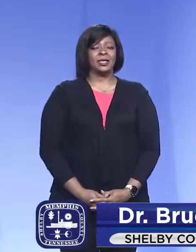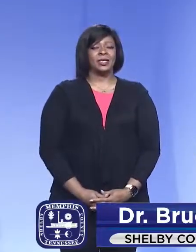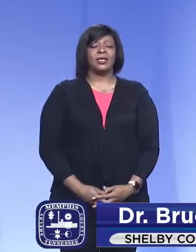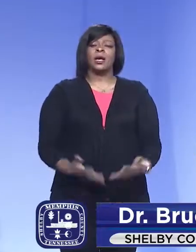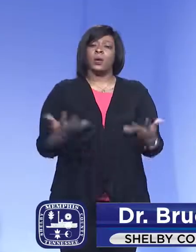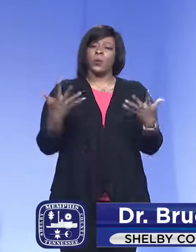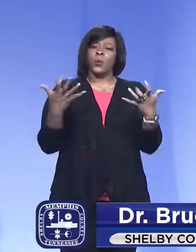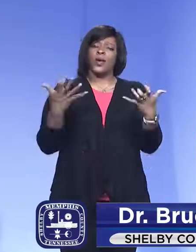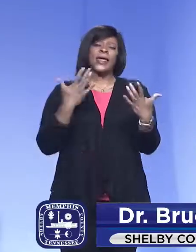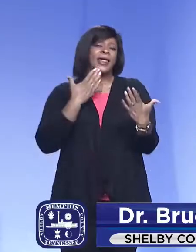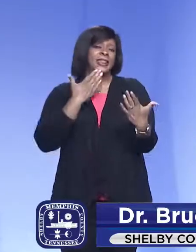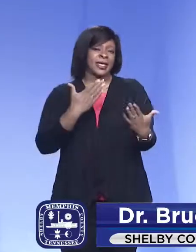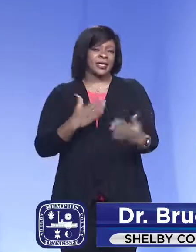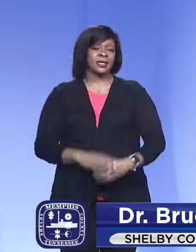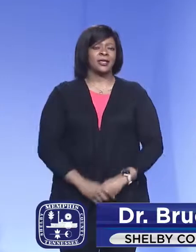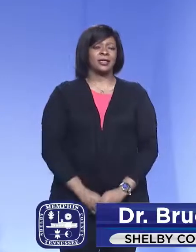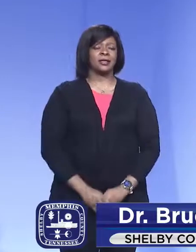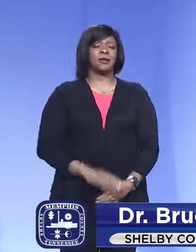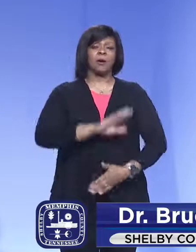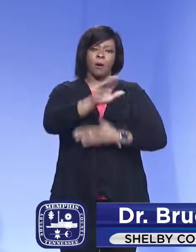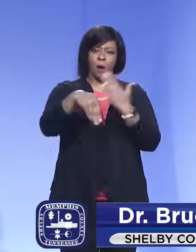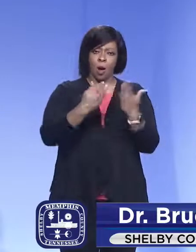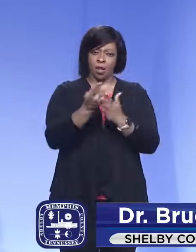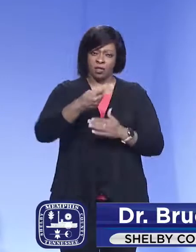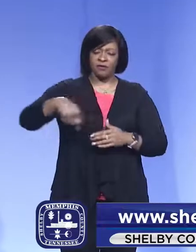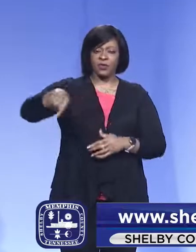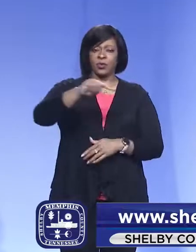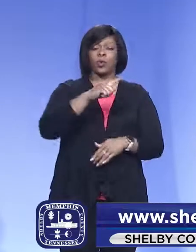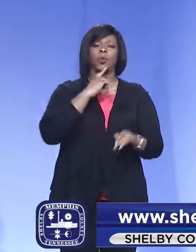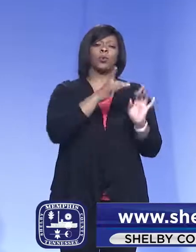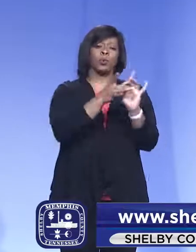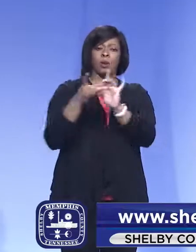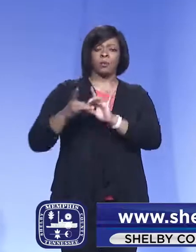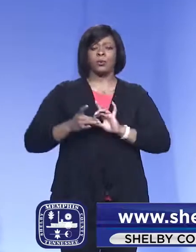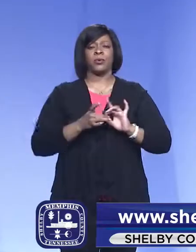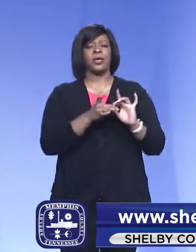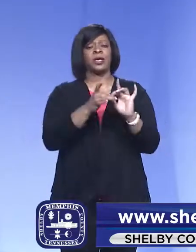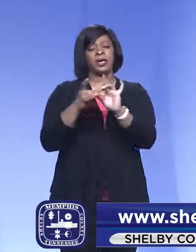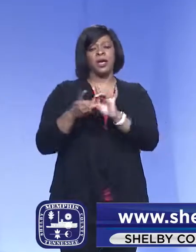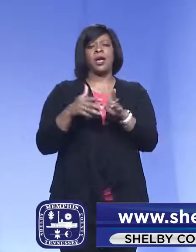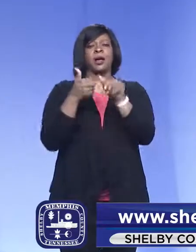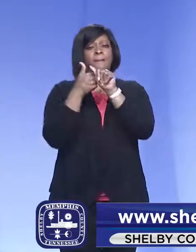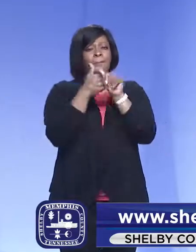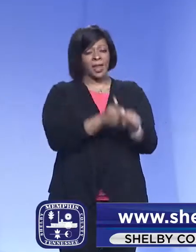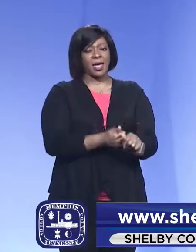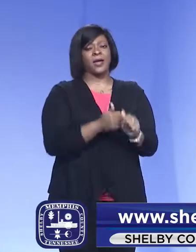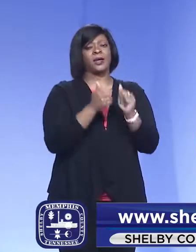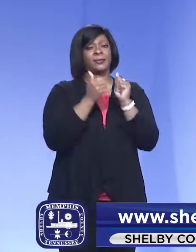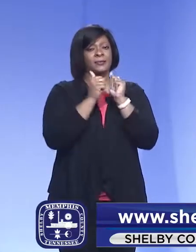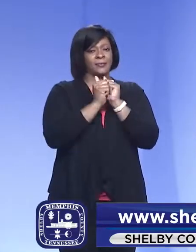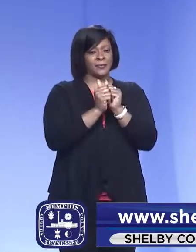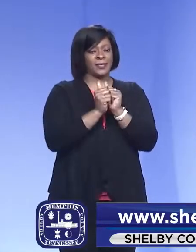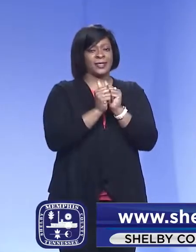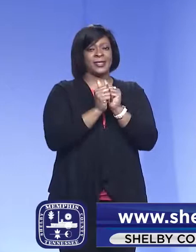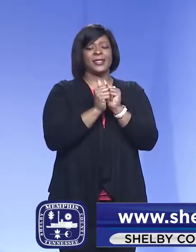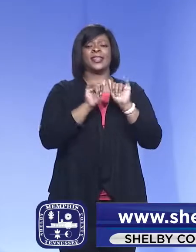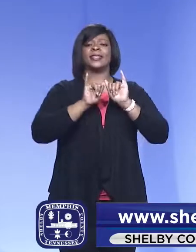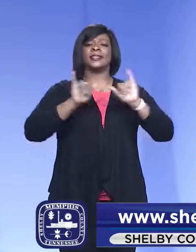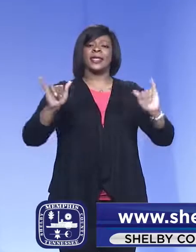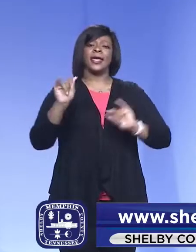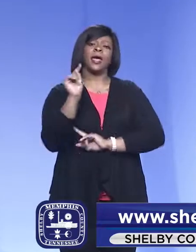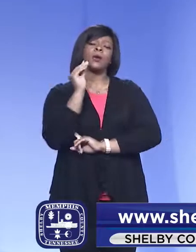simply thank all of you who cooperated and was compliant with the stay at